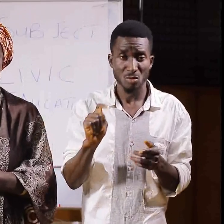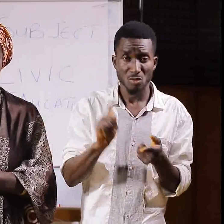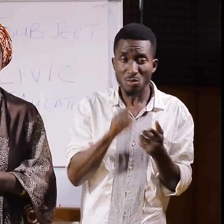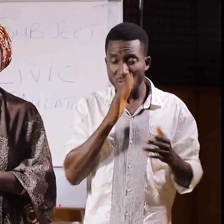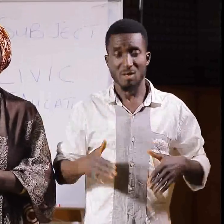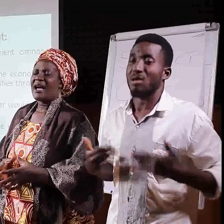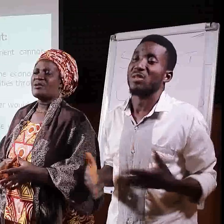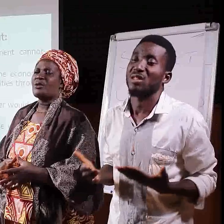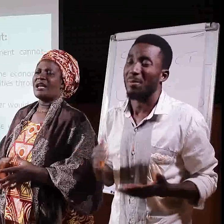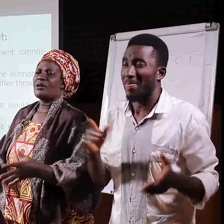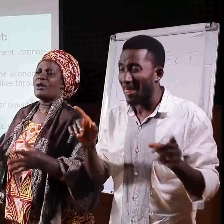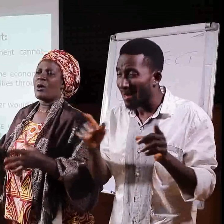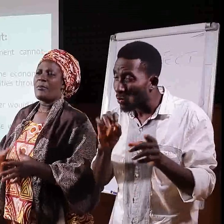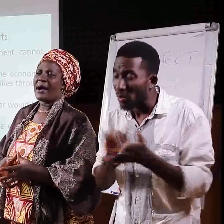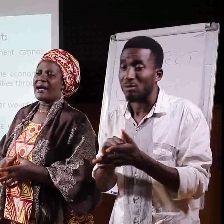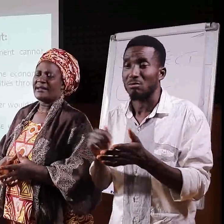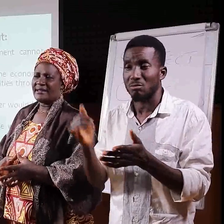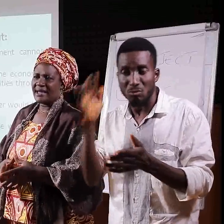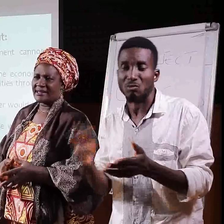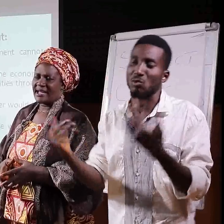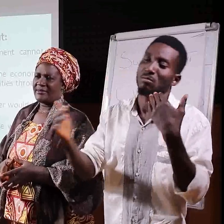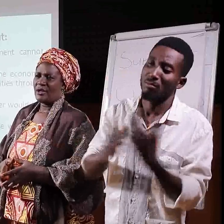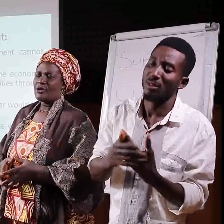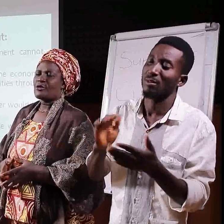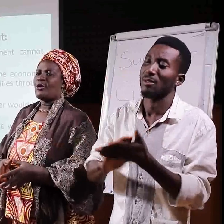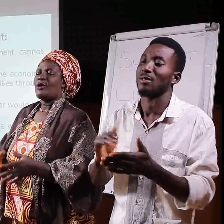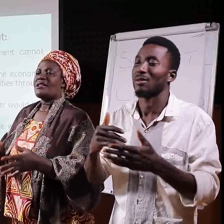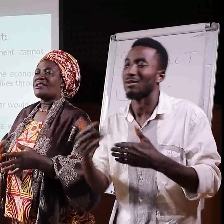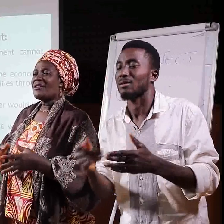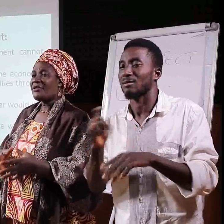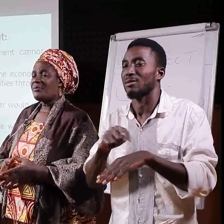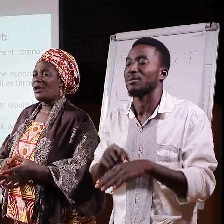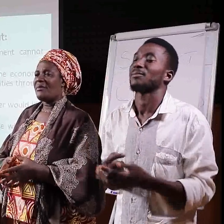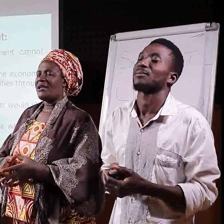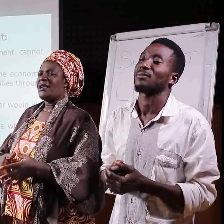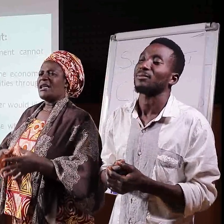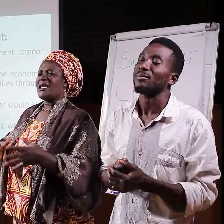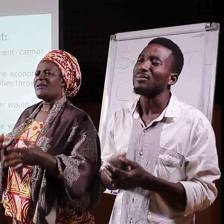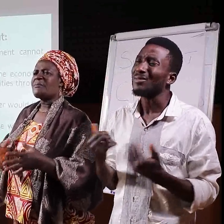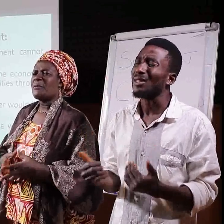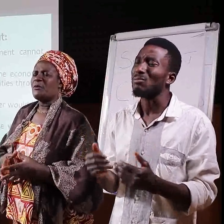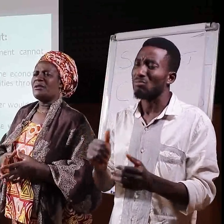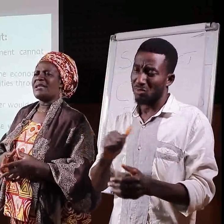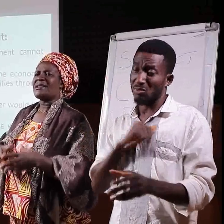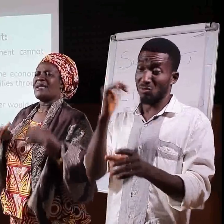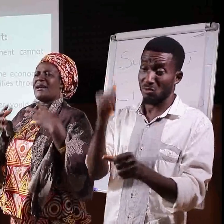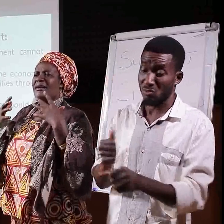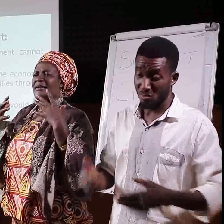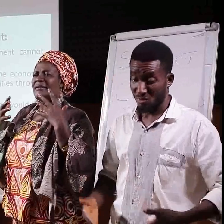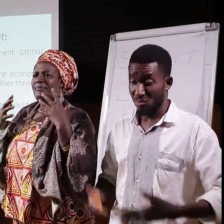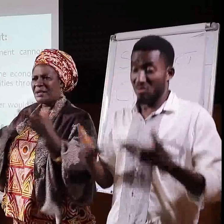to be happy, so that they will come back next time. So self-employment gives people